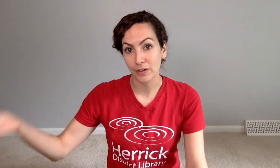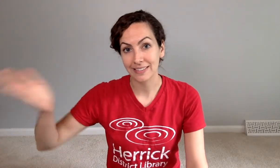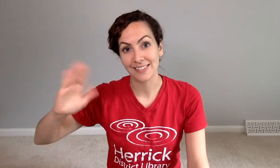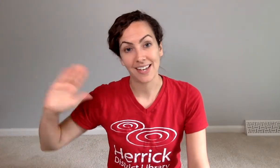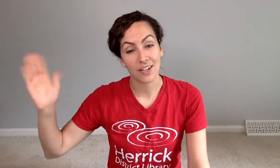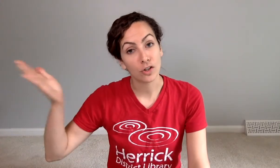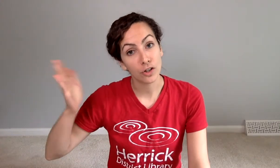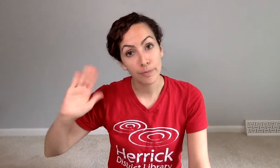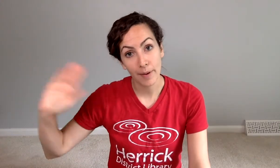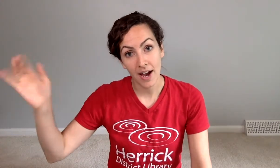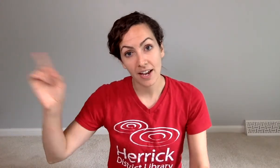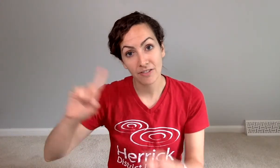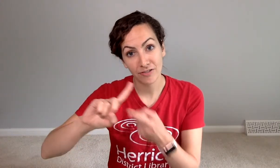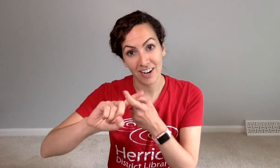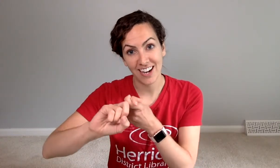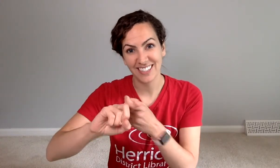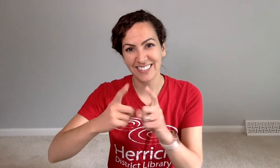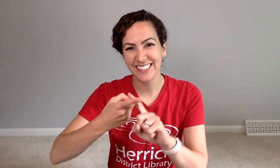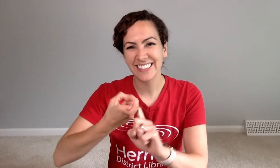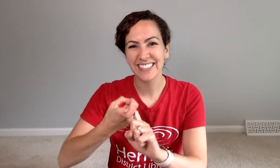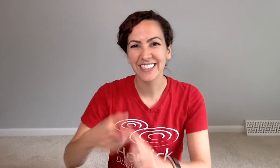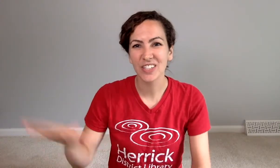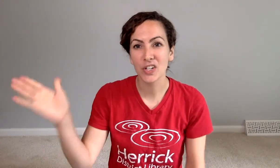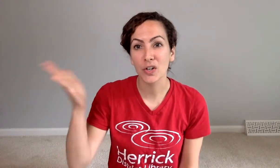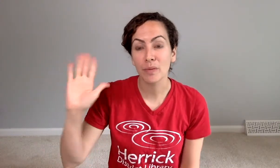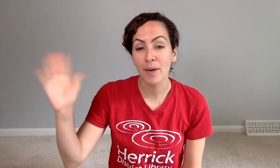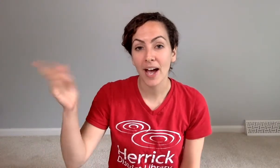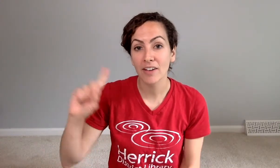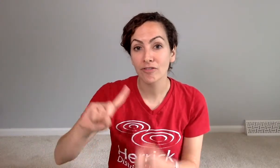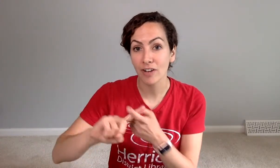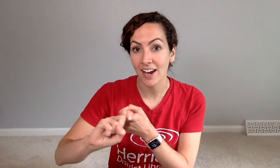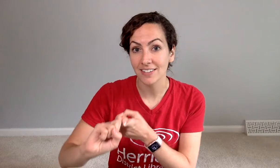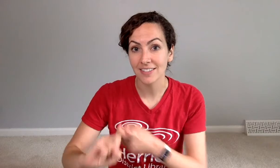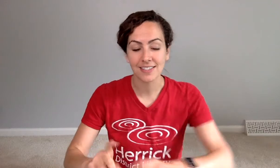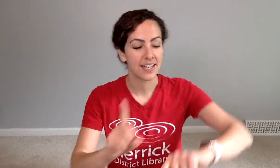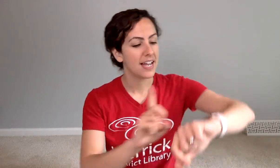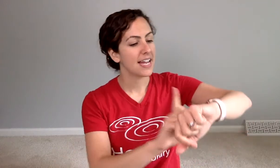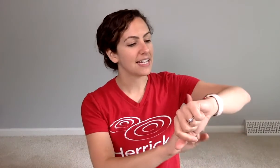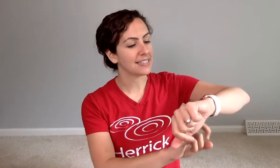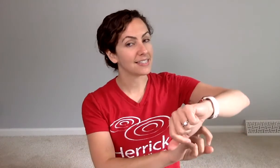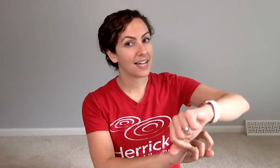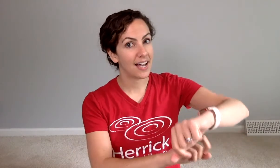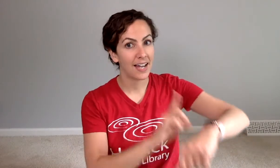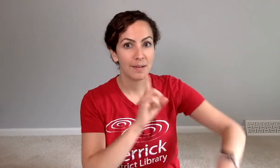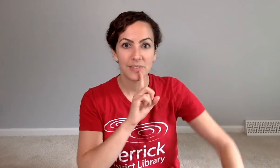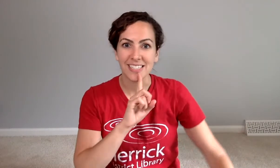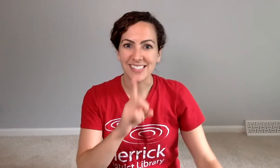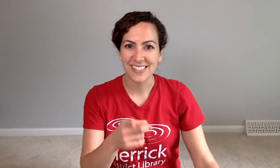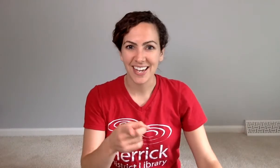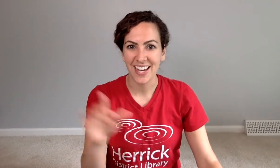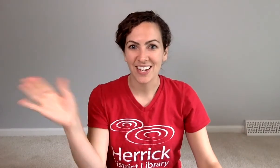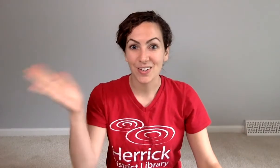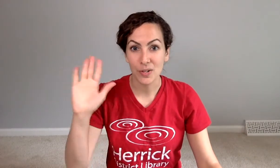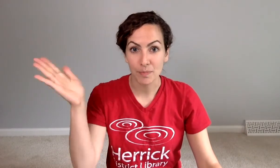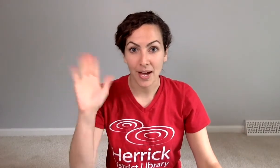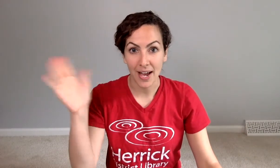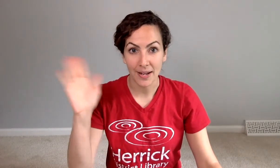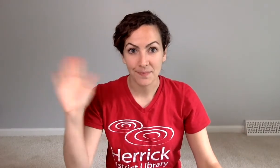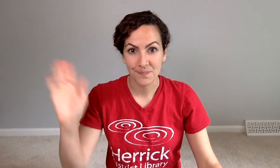to say goodbye, friends. Goodbye, friends. It's time to say goodbye.